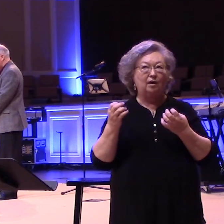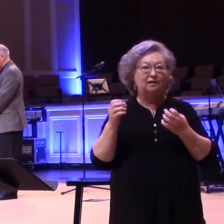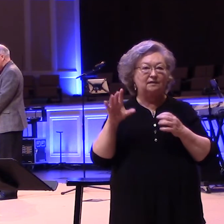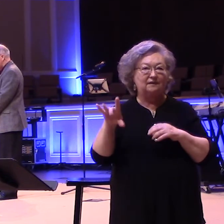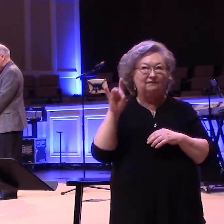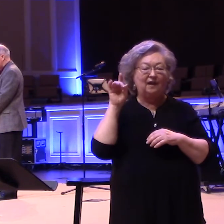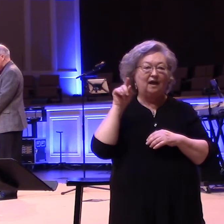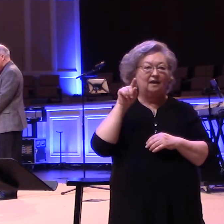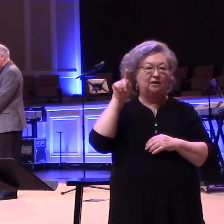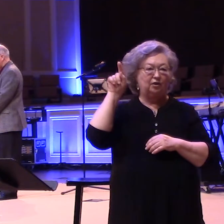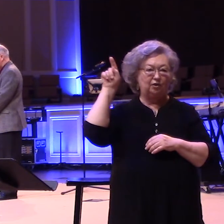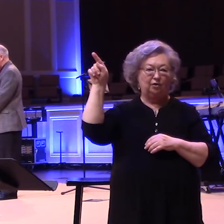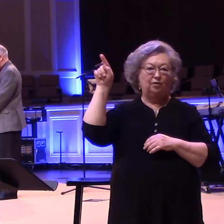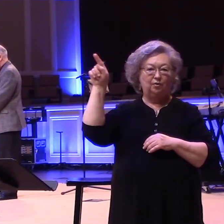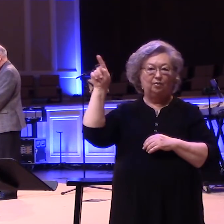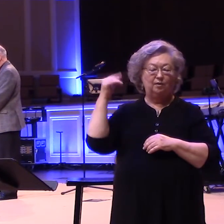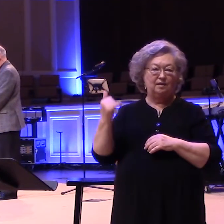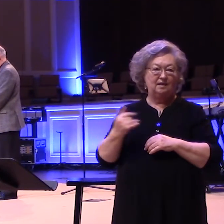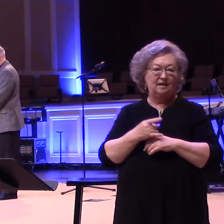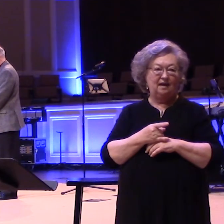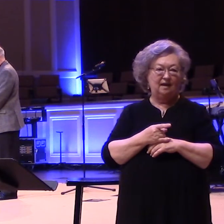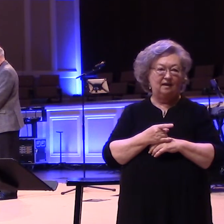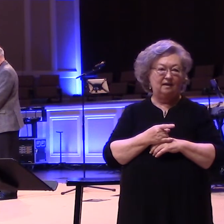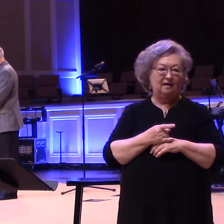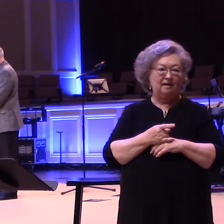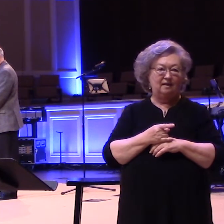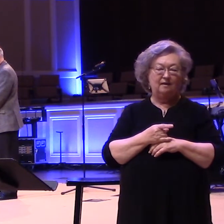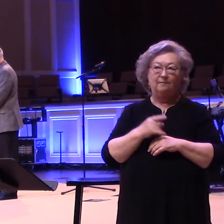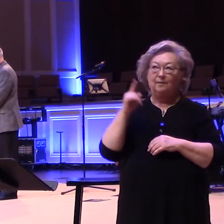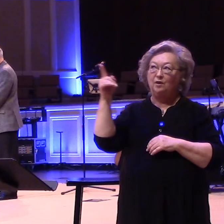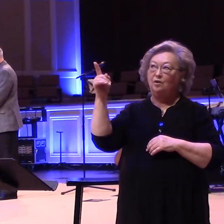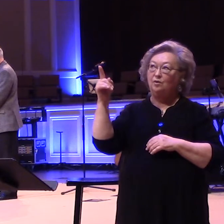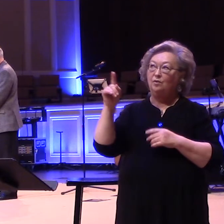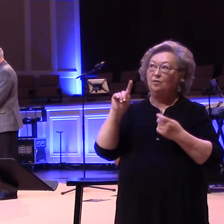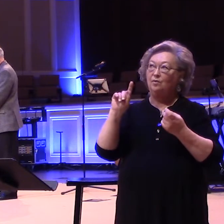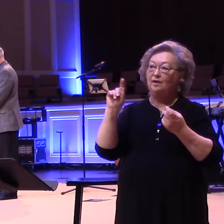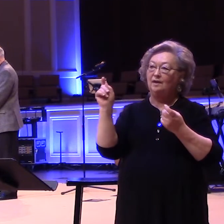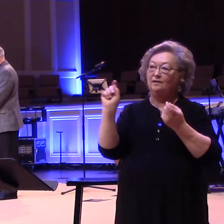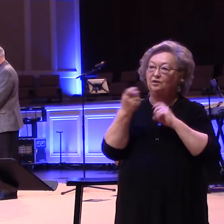for my life of generosity in the days to come.